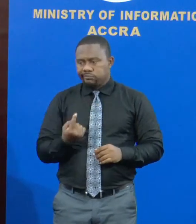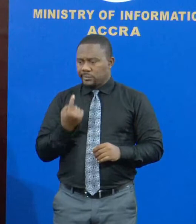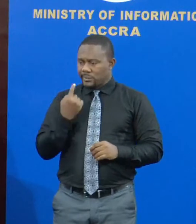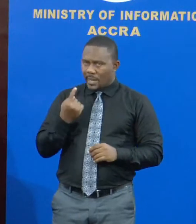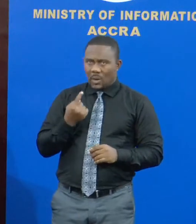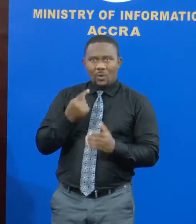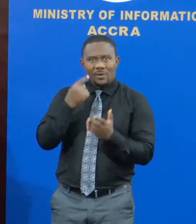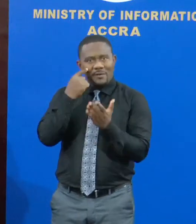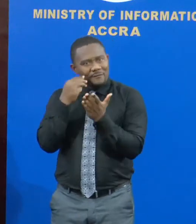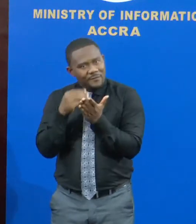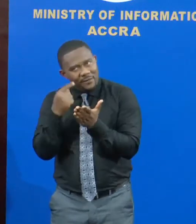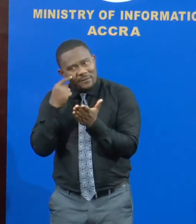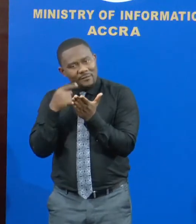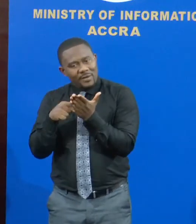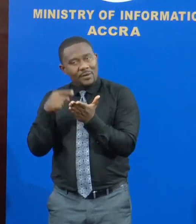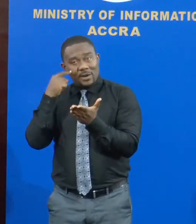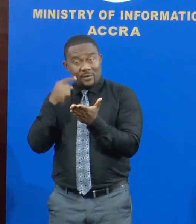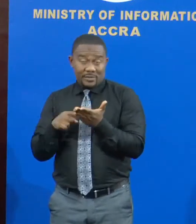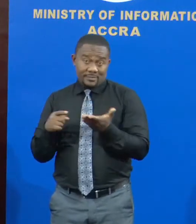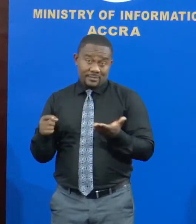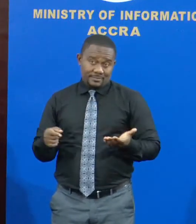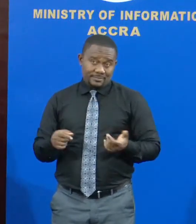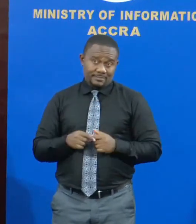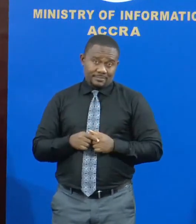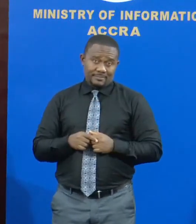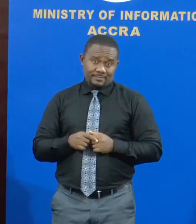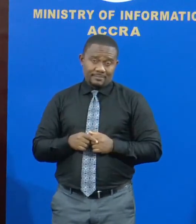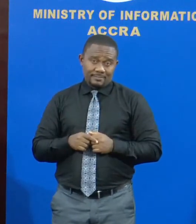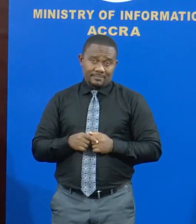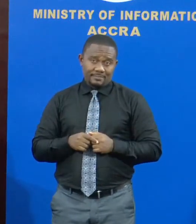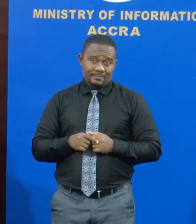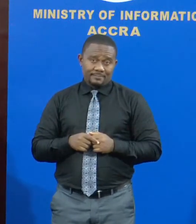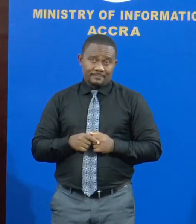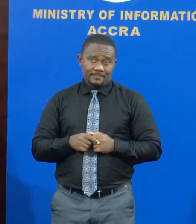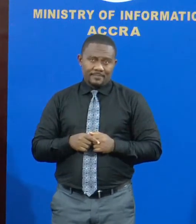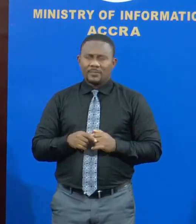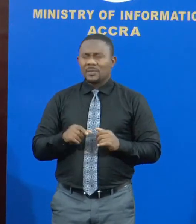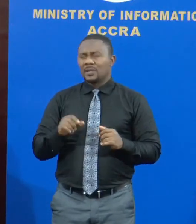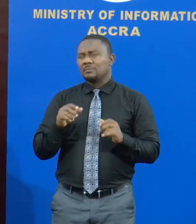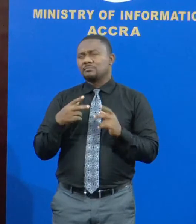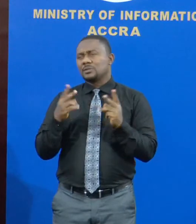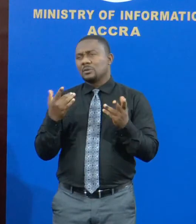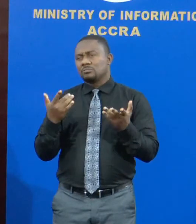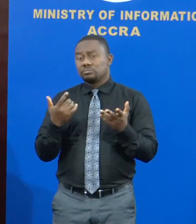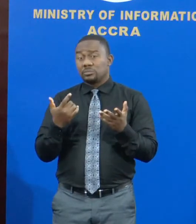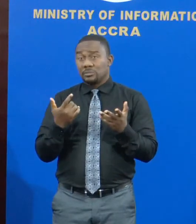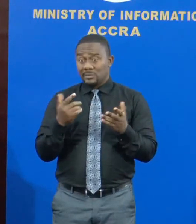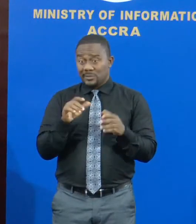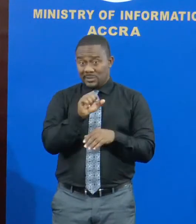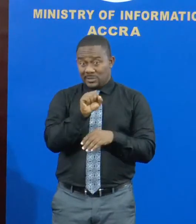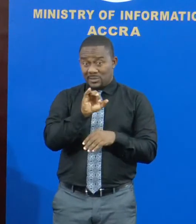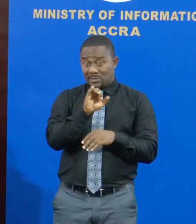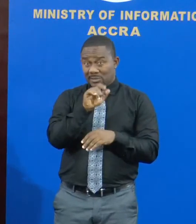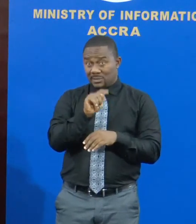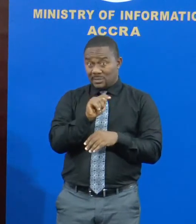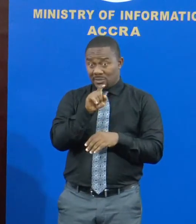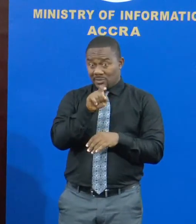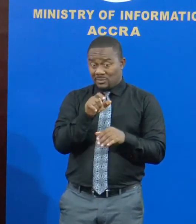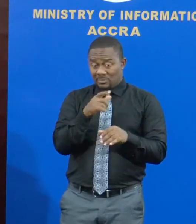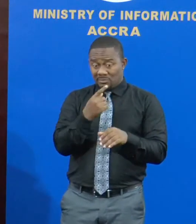So the question is, should we continue going it alone, or we